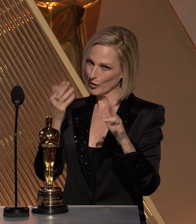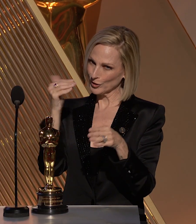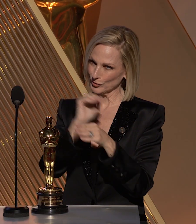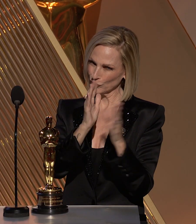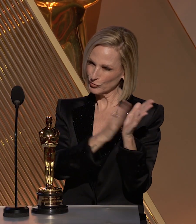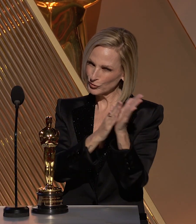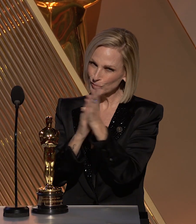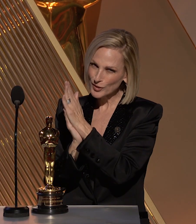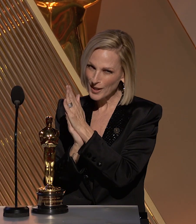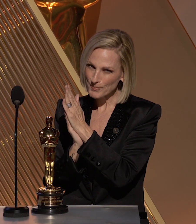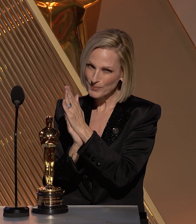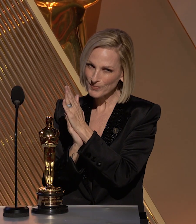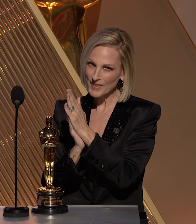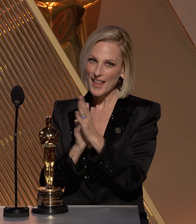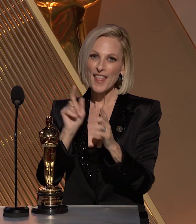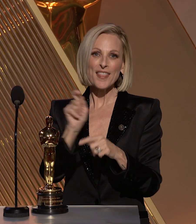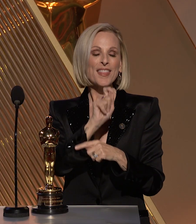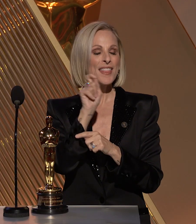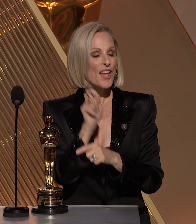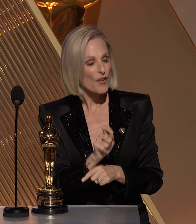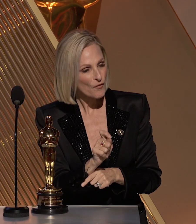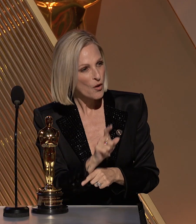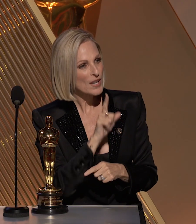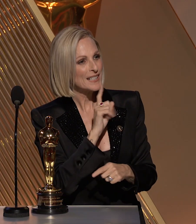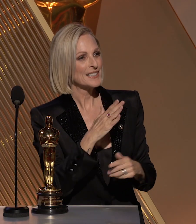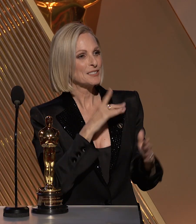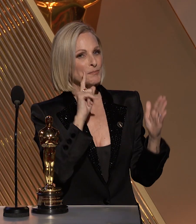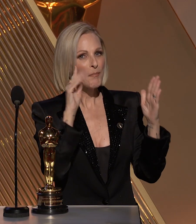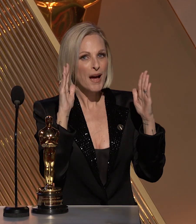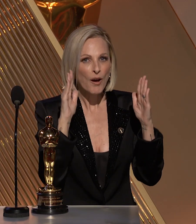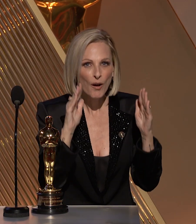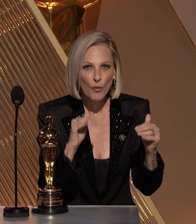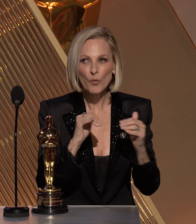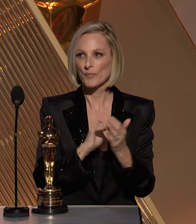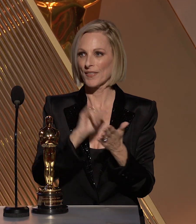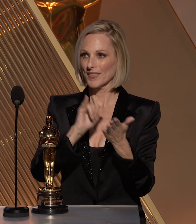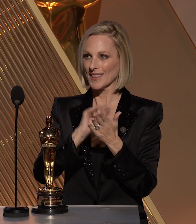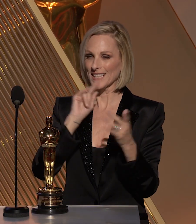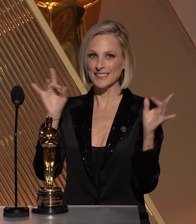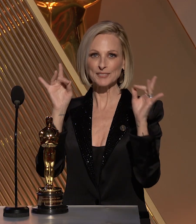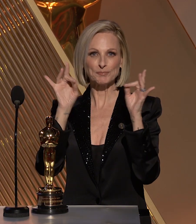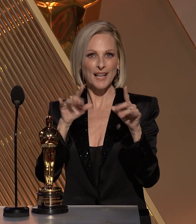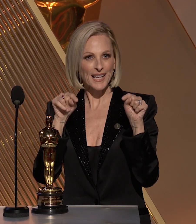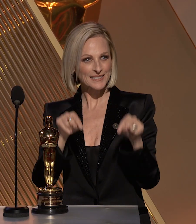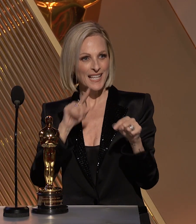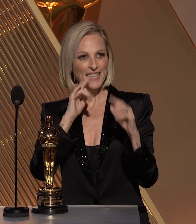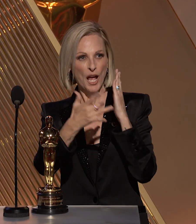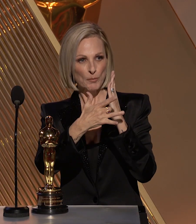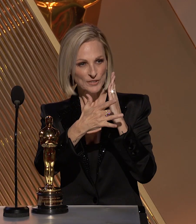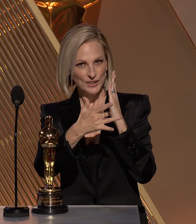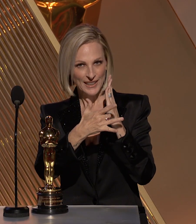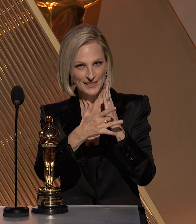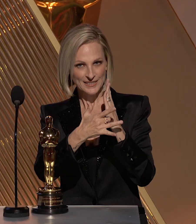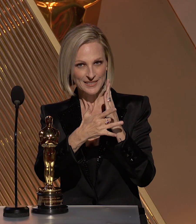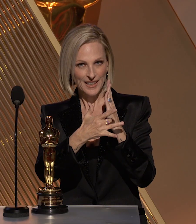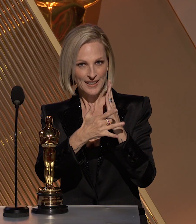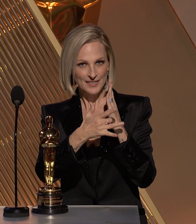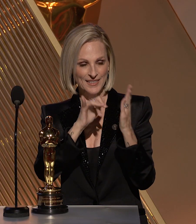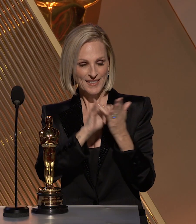technical honors tonight. Therefore, it is my hope this spotlight on captioning technology